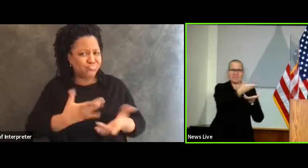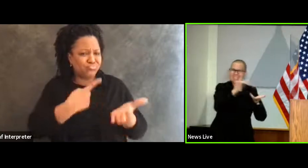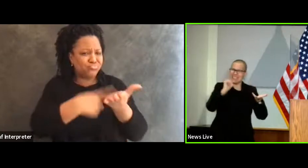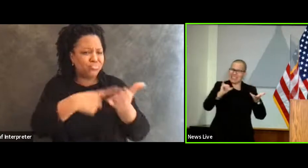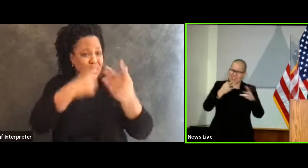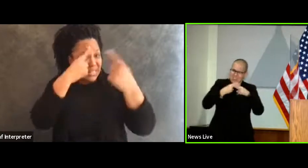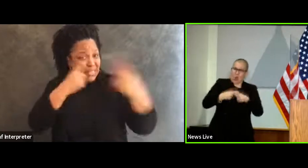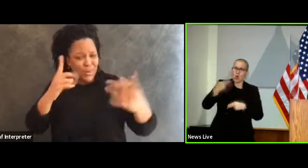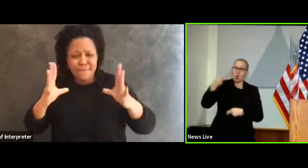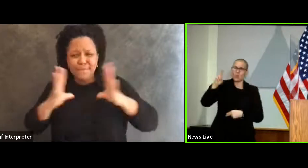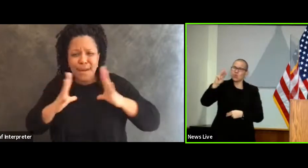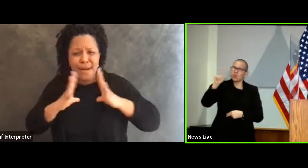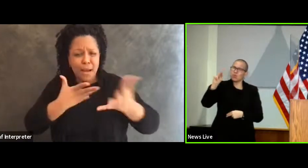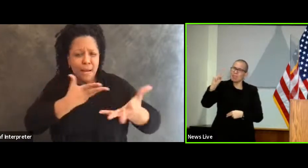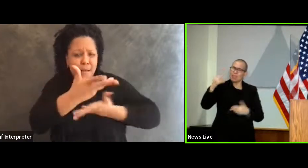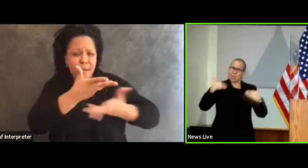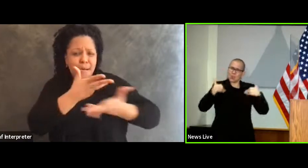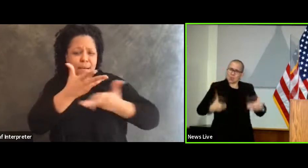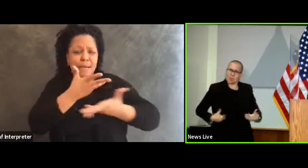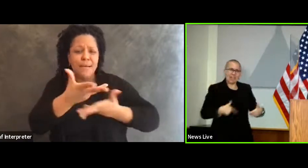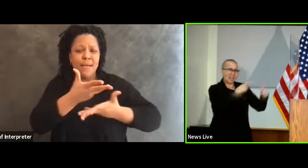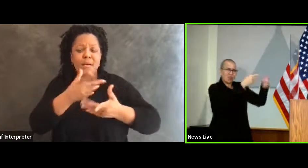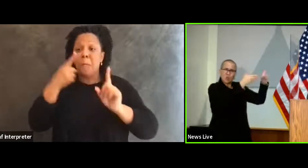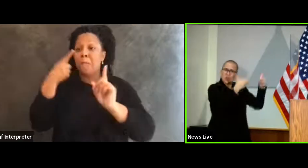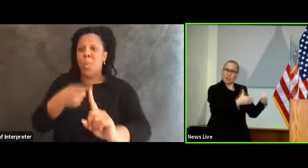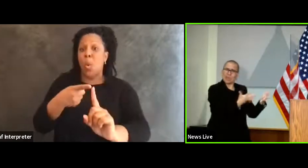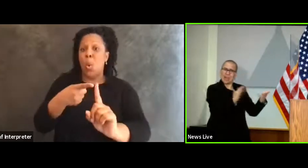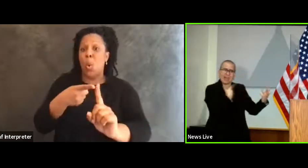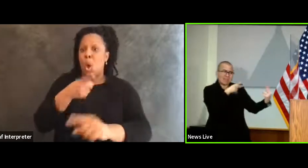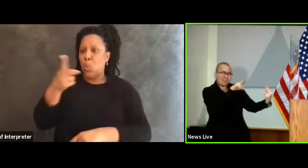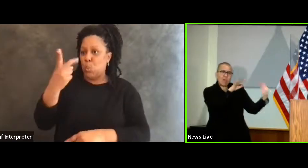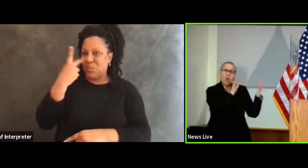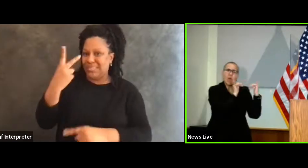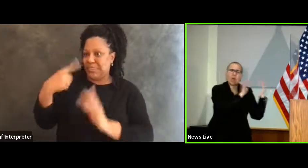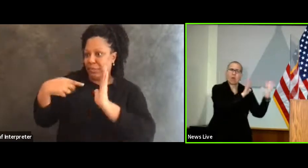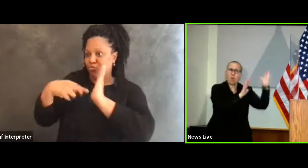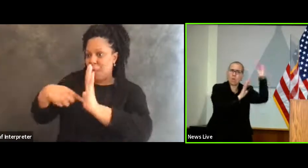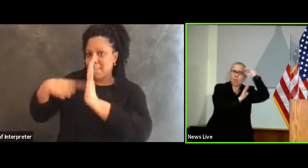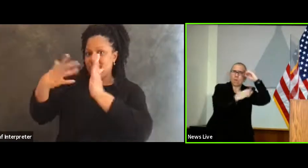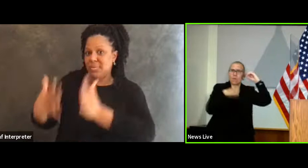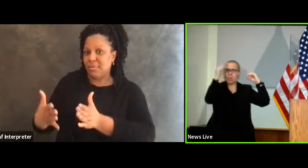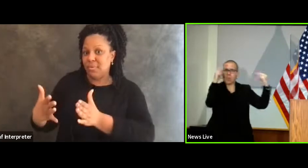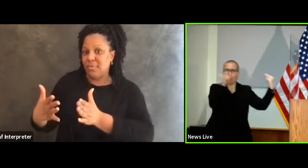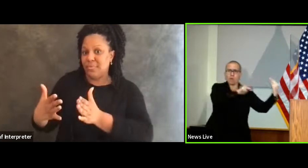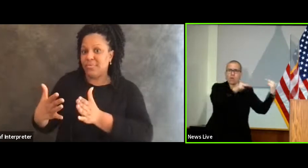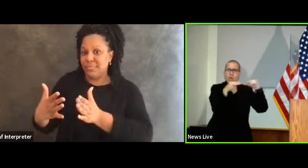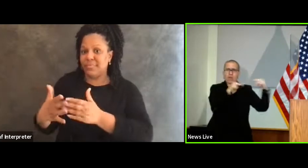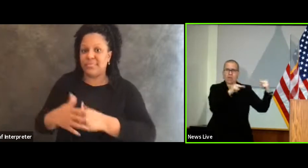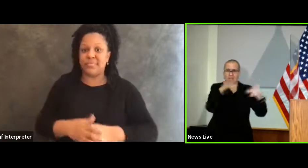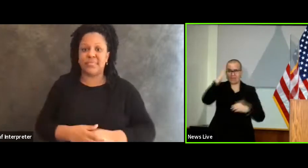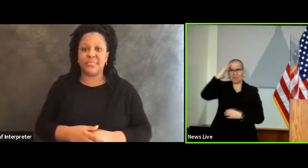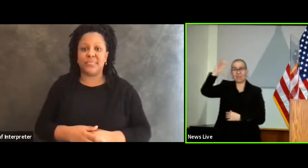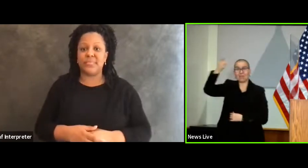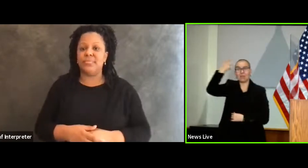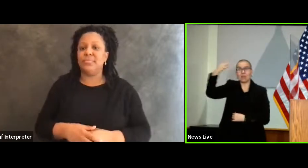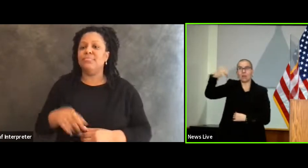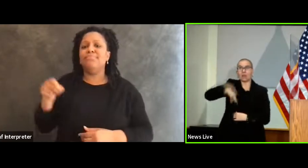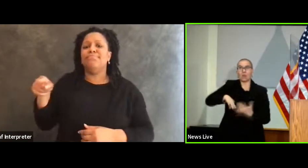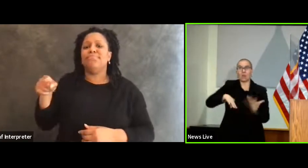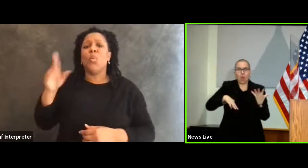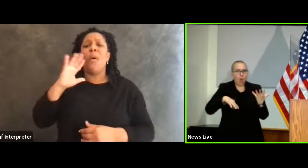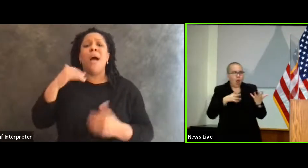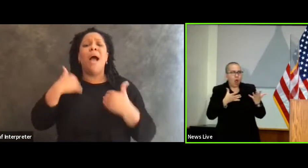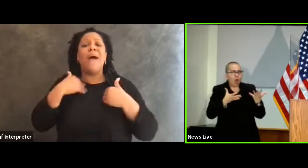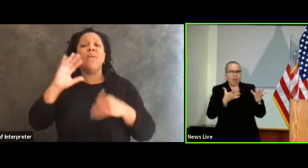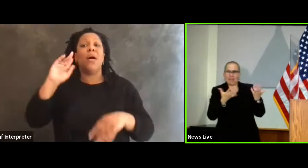that, you're seeing a representative who I would have to, and I certainly would not speak to it, there's probably zero political gain from doing this, other